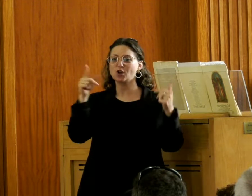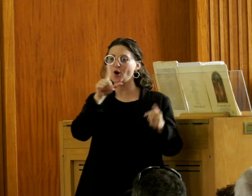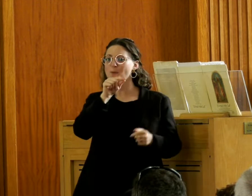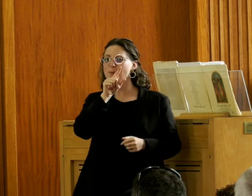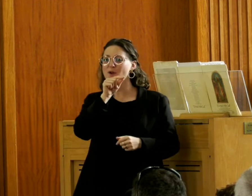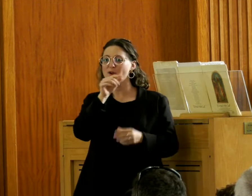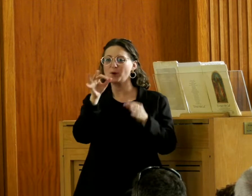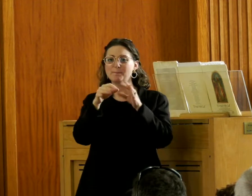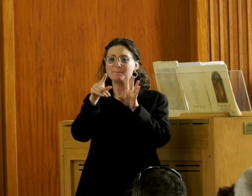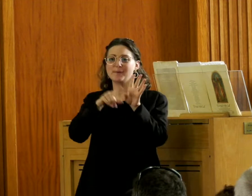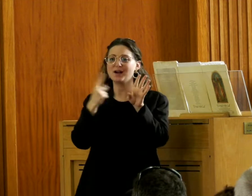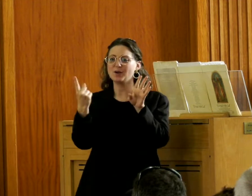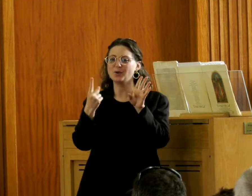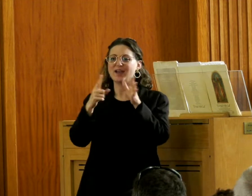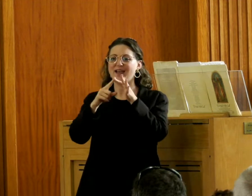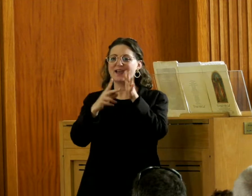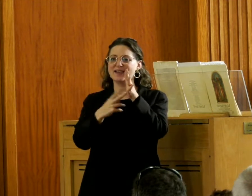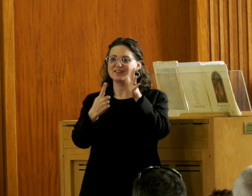Cassidy.